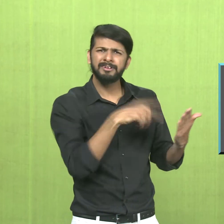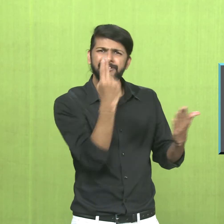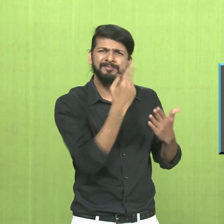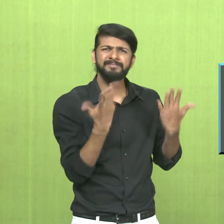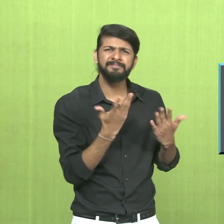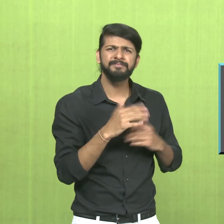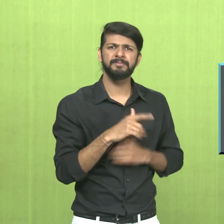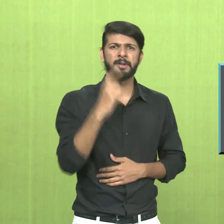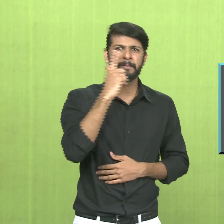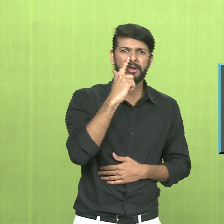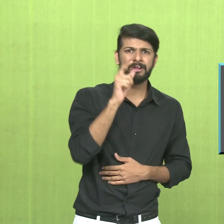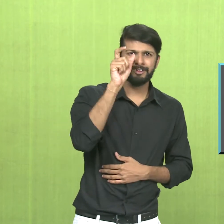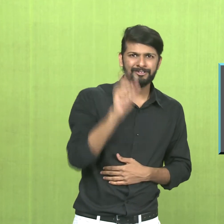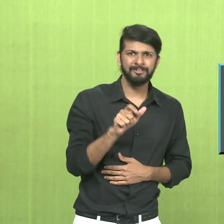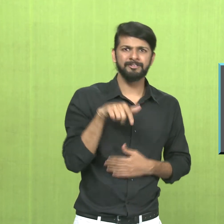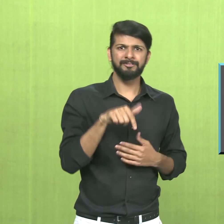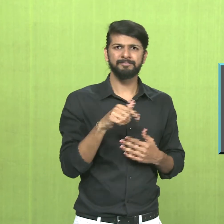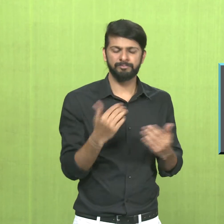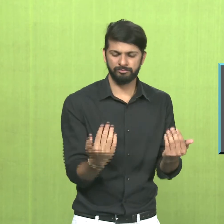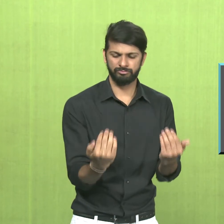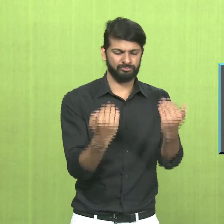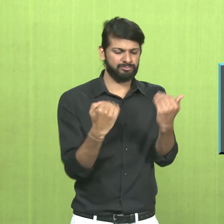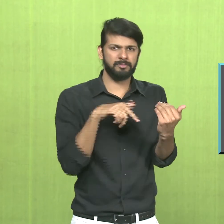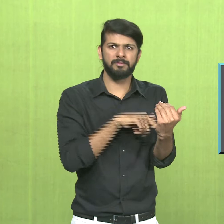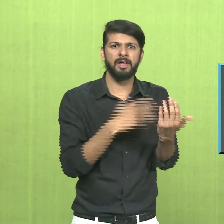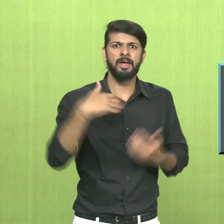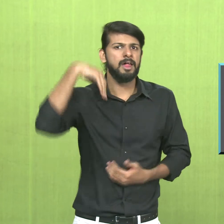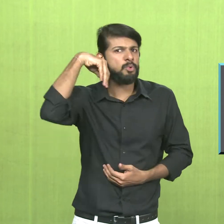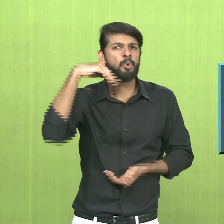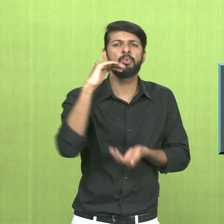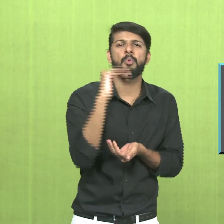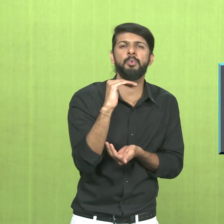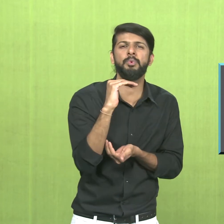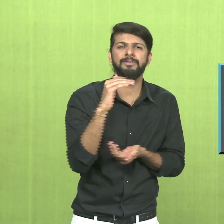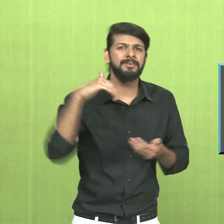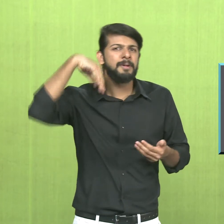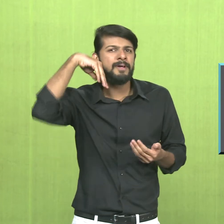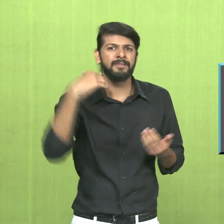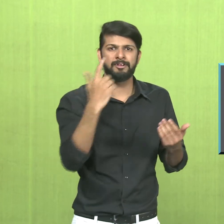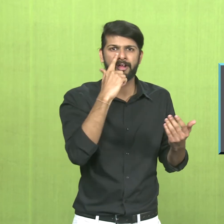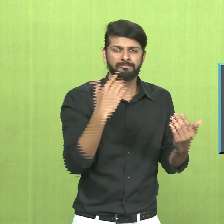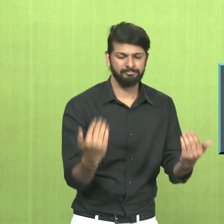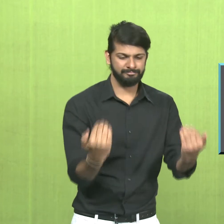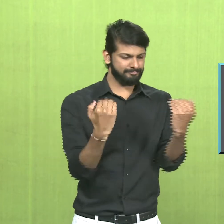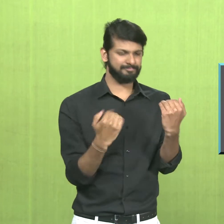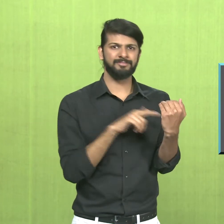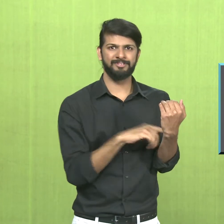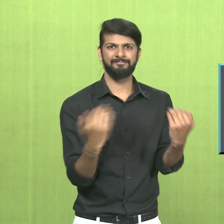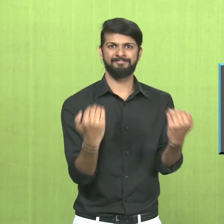This artwork shows a girl holding her pet kid, that is a